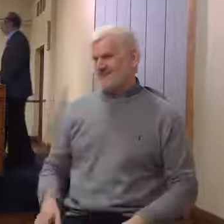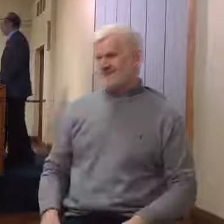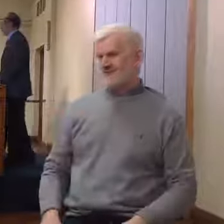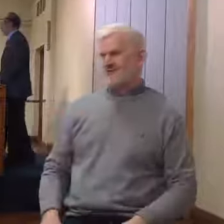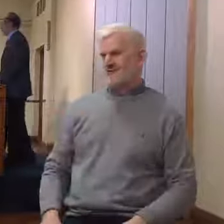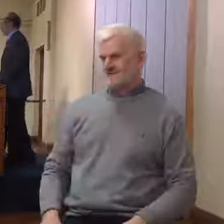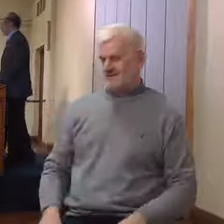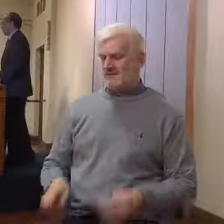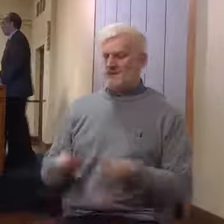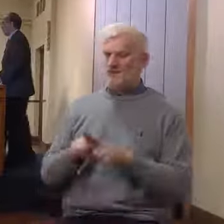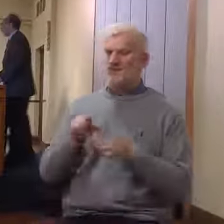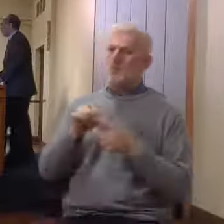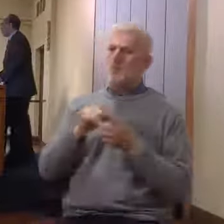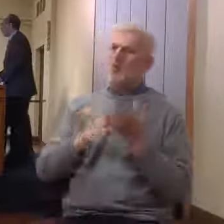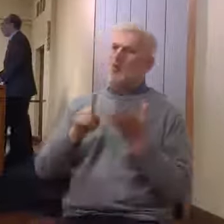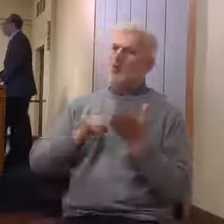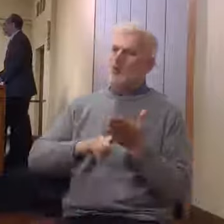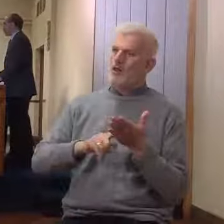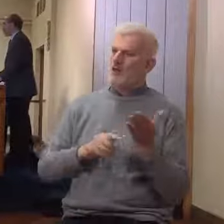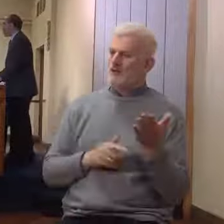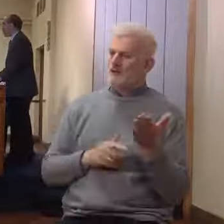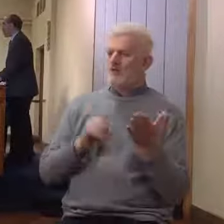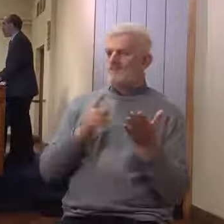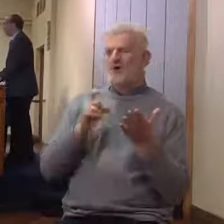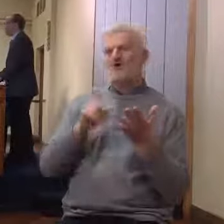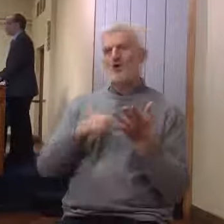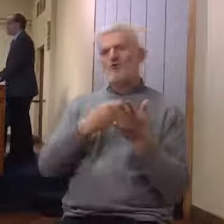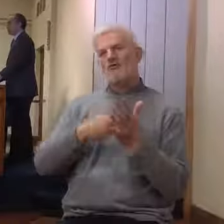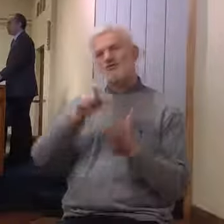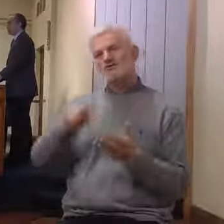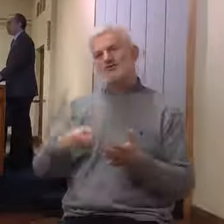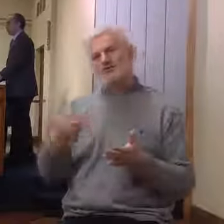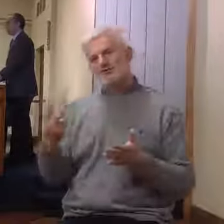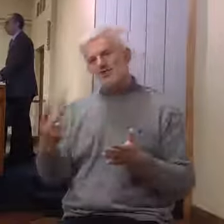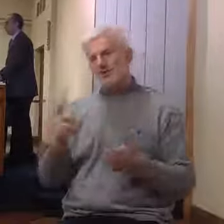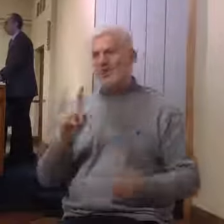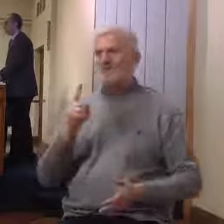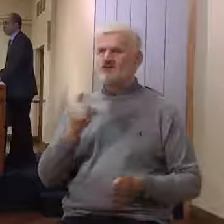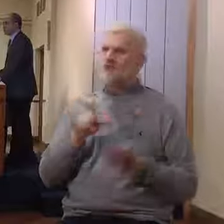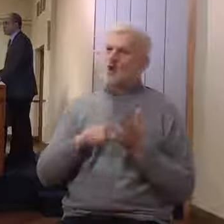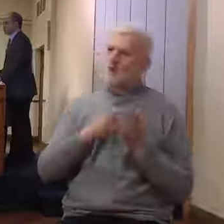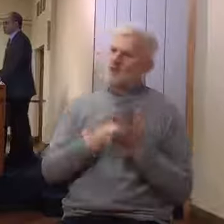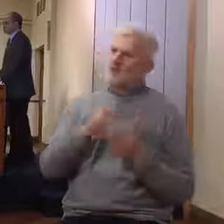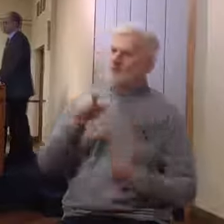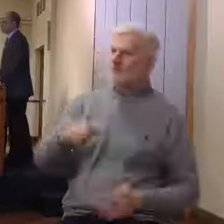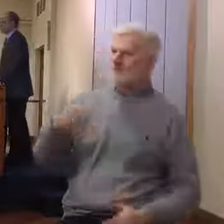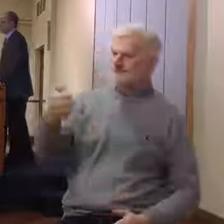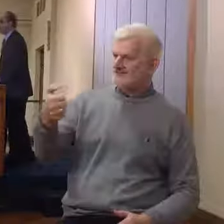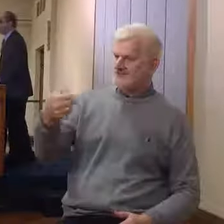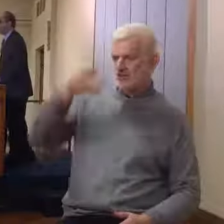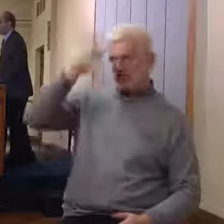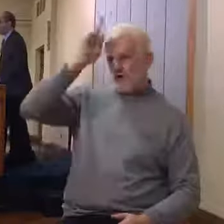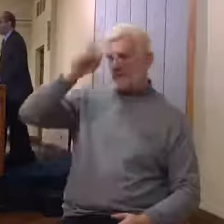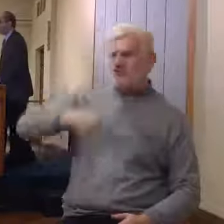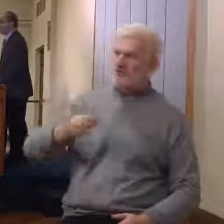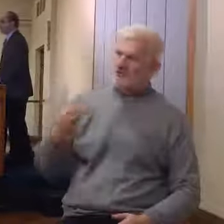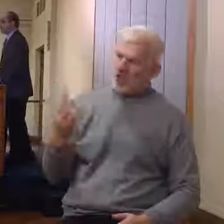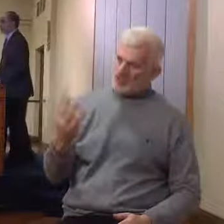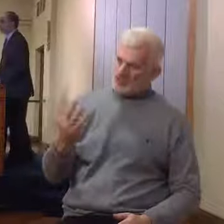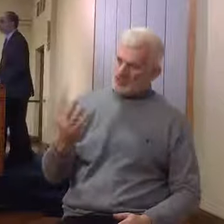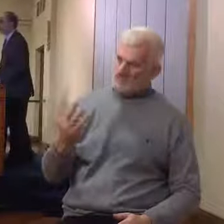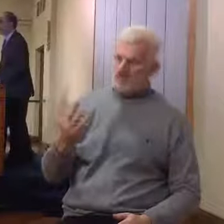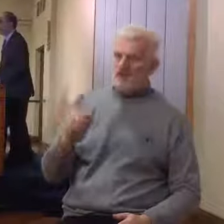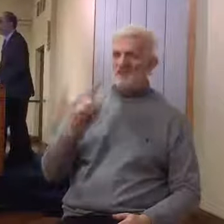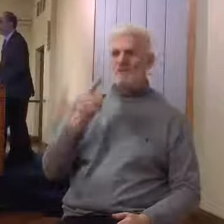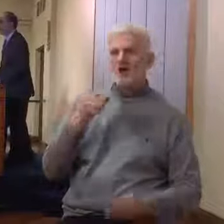to Paul's letters, 1 Corinthians chapter 2, 1 Corinthians chapter 6, Romans chapter 13,